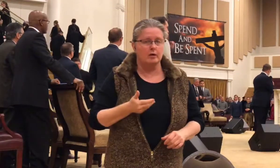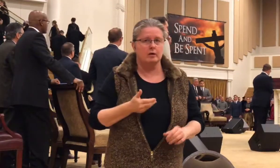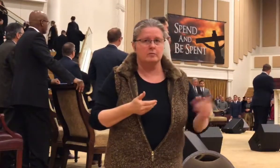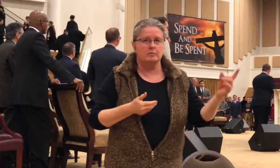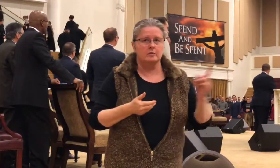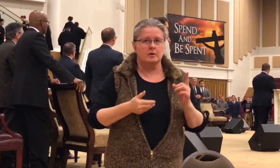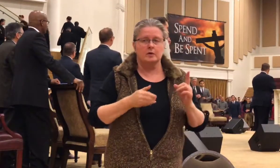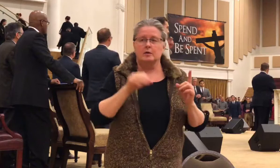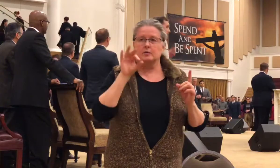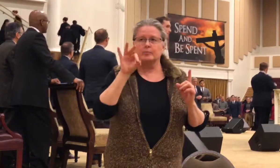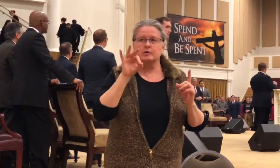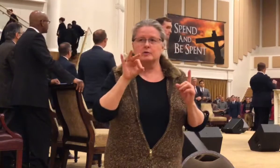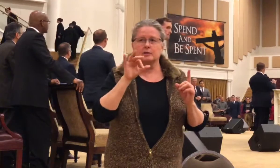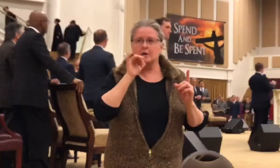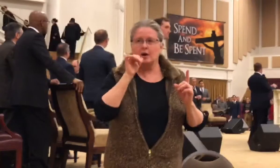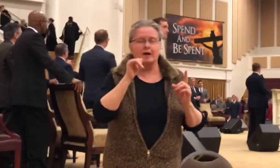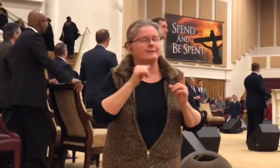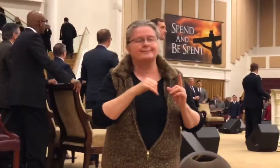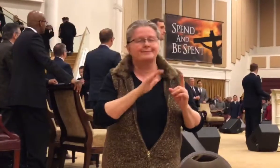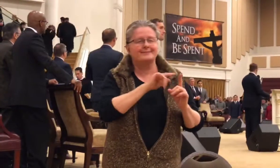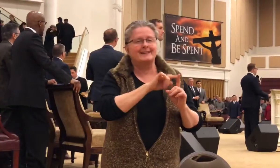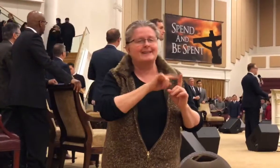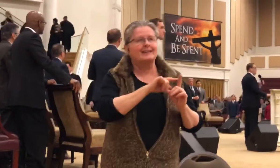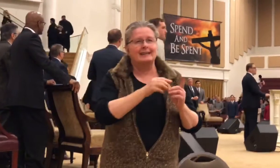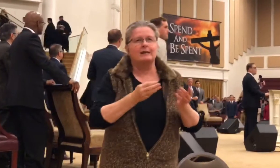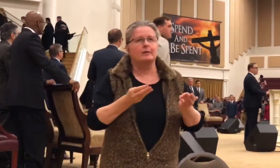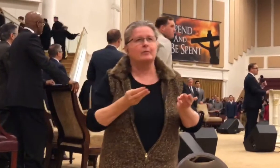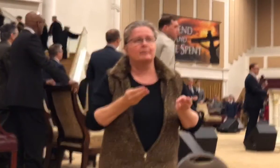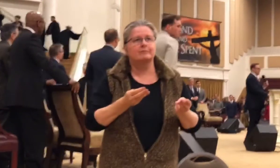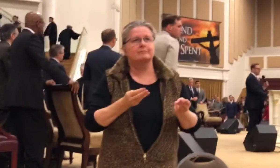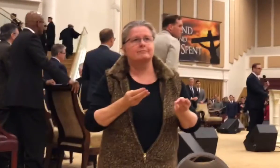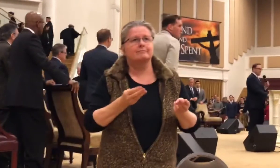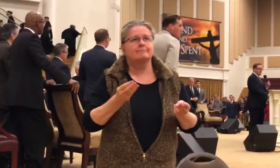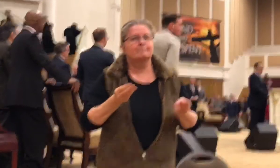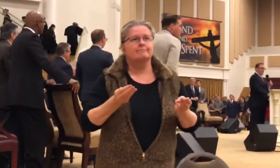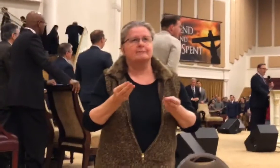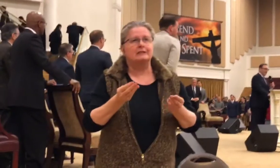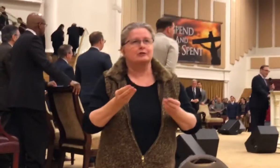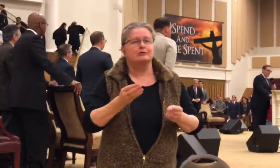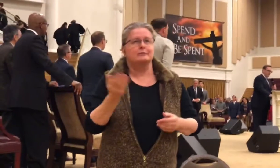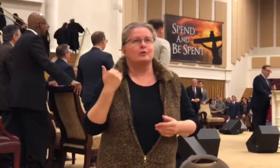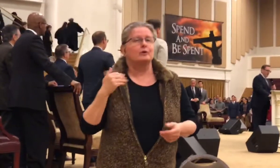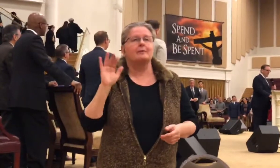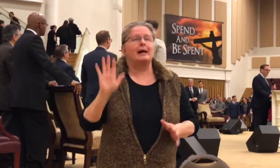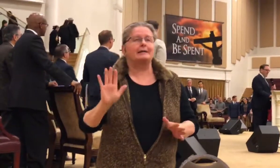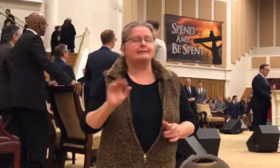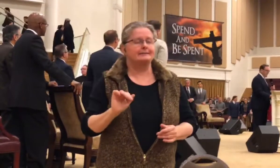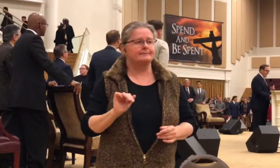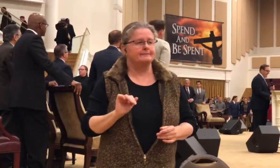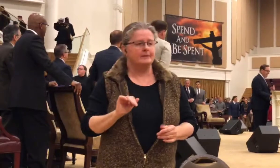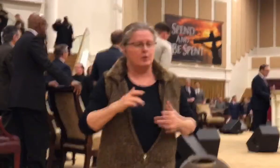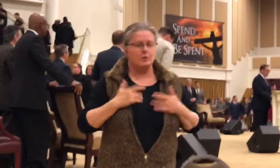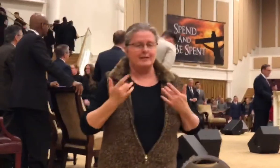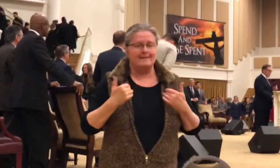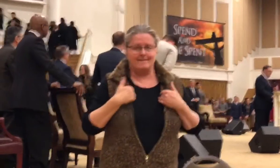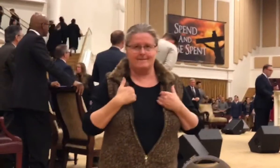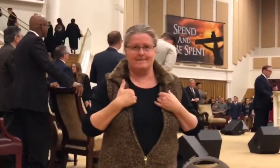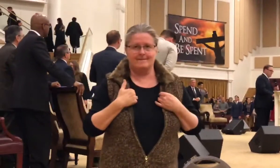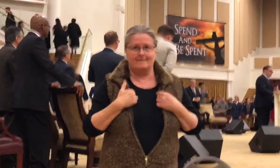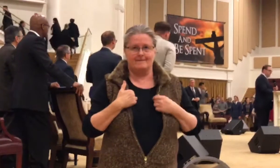accurate either. Because the last time he was here, he was ministering even though he wasn't preaching. We are delighted to